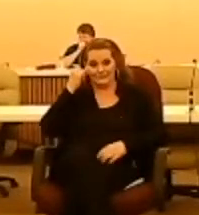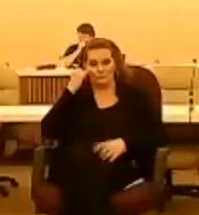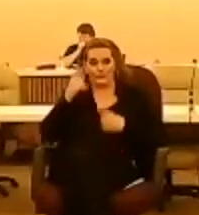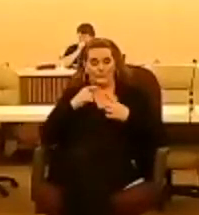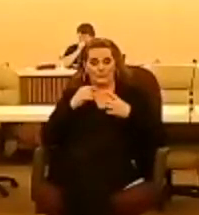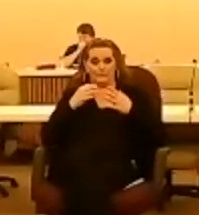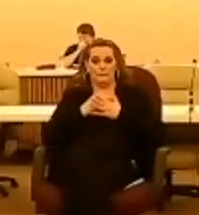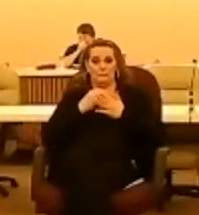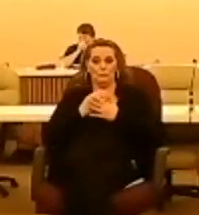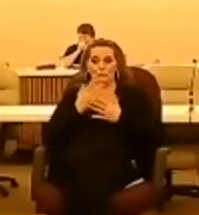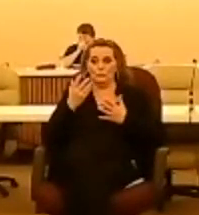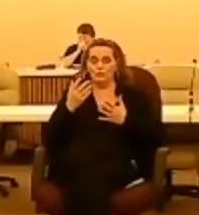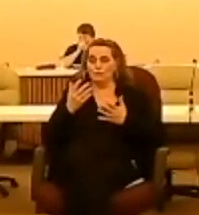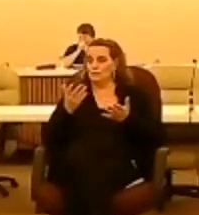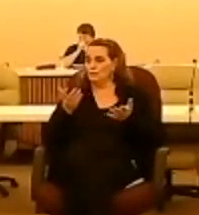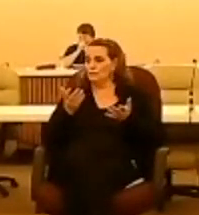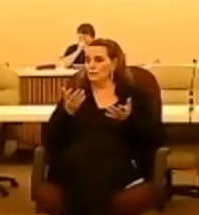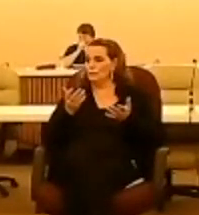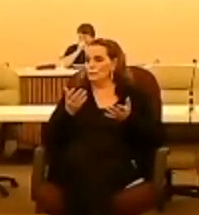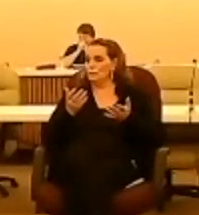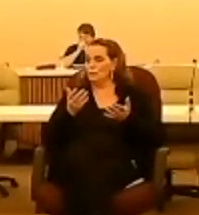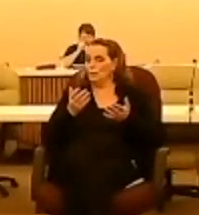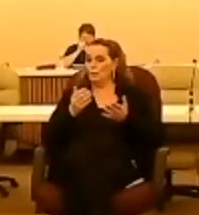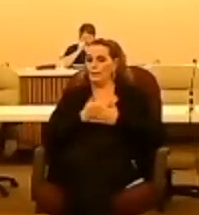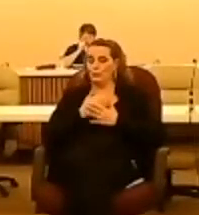meeting rooms? No, Okay.